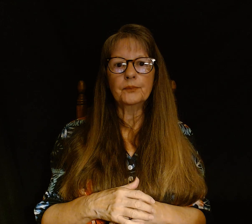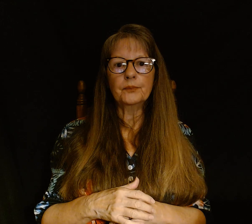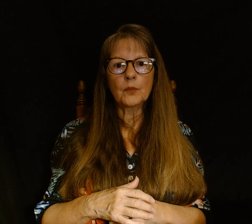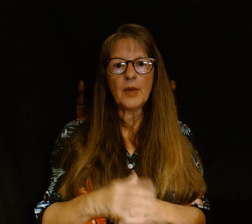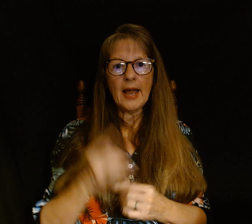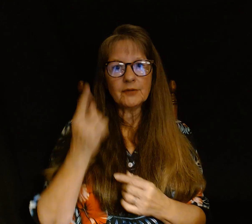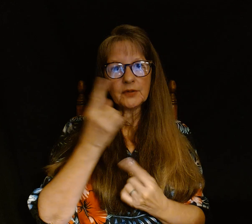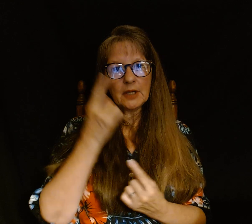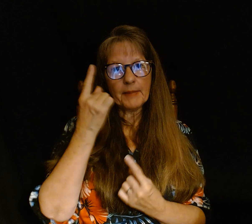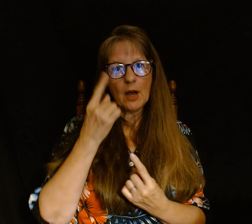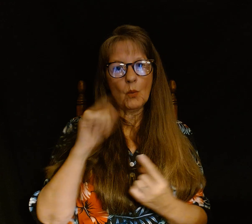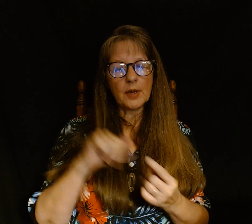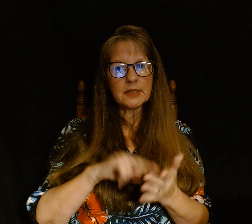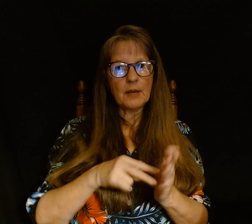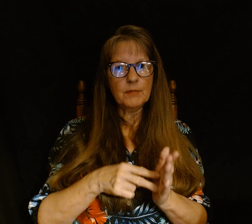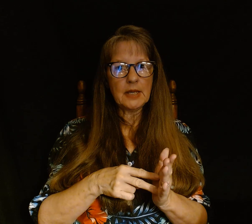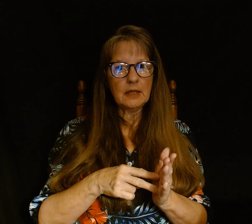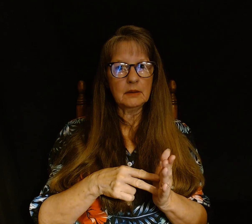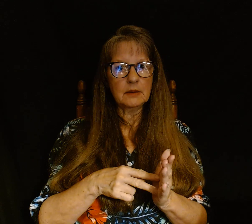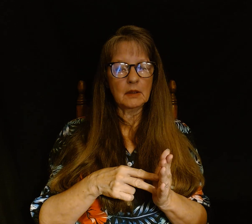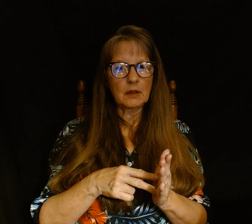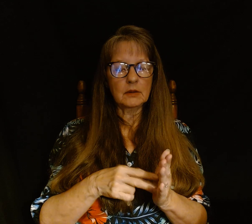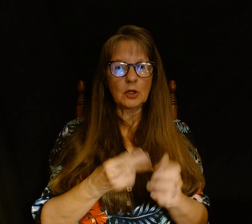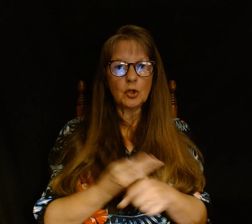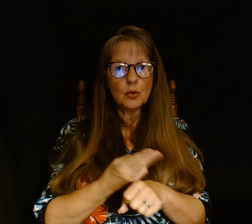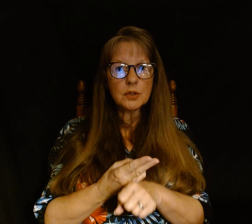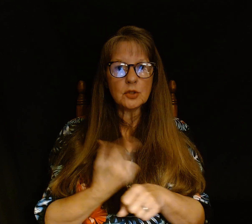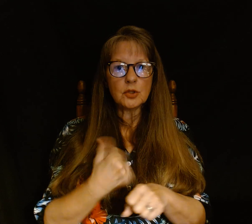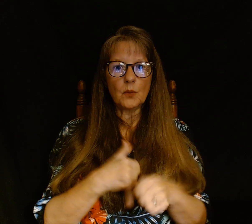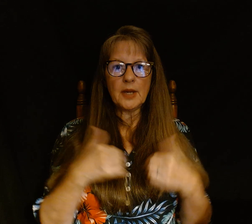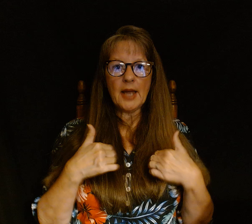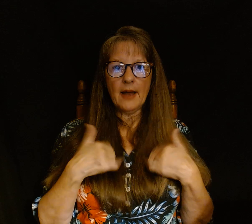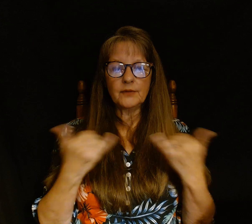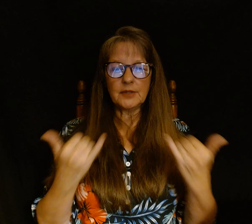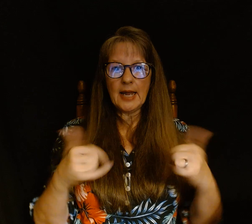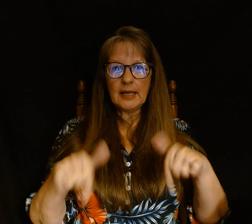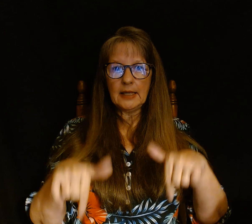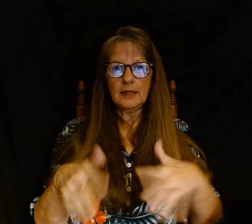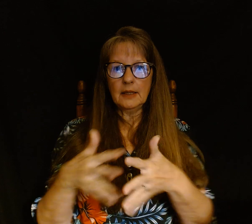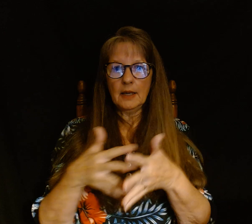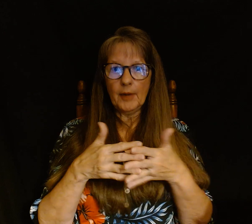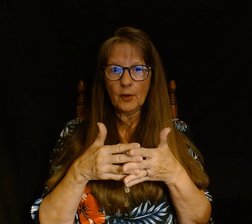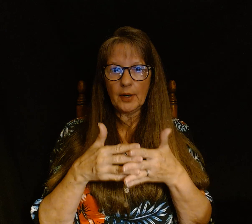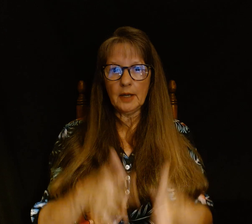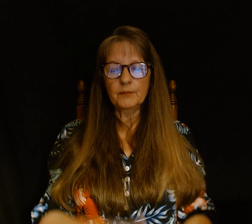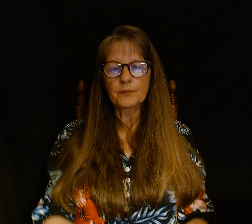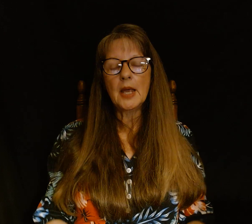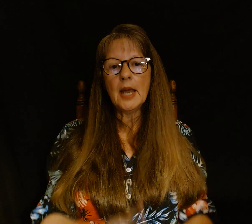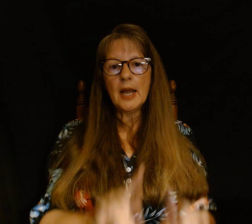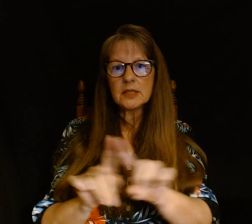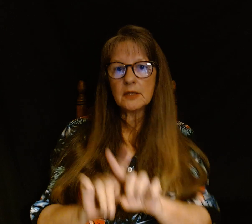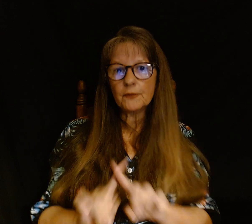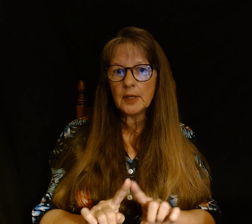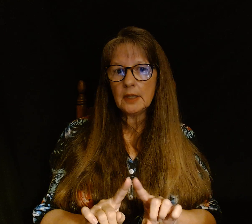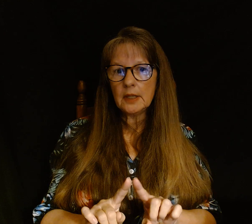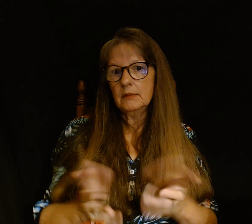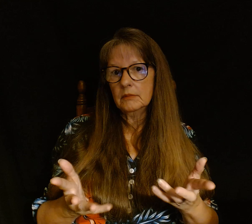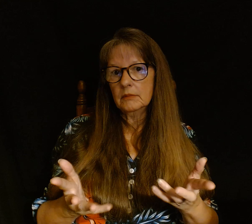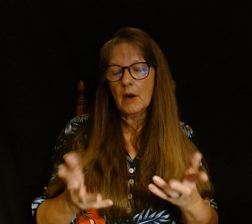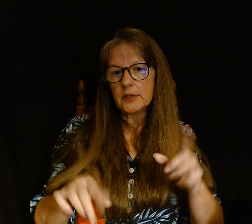we have to think about, what does that mean, the usage that we have today in America. And it's different